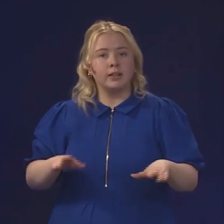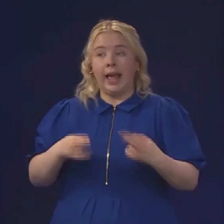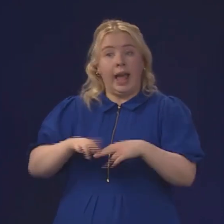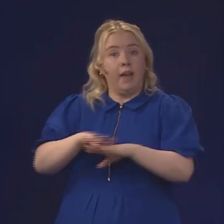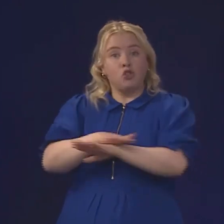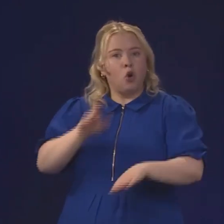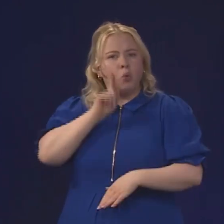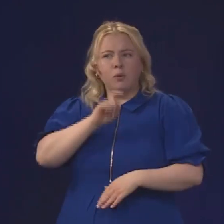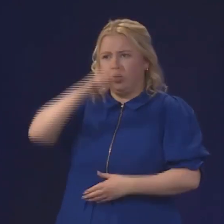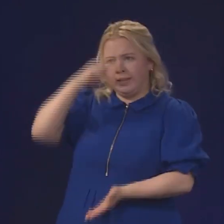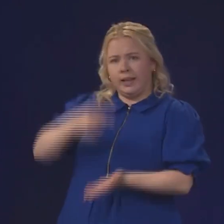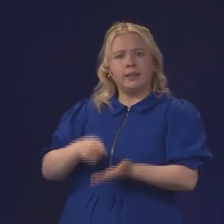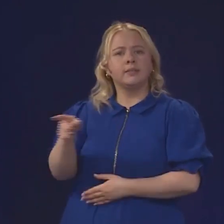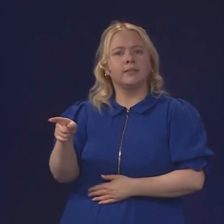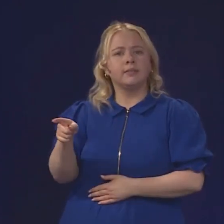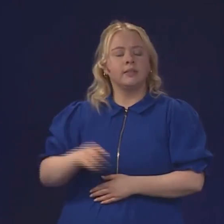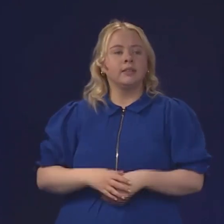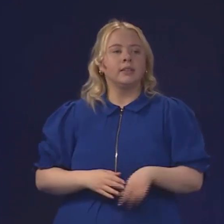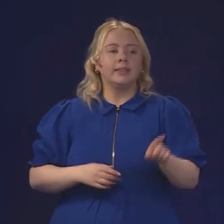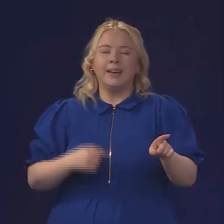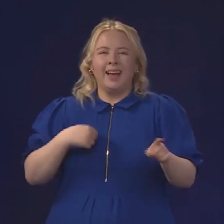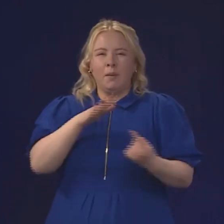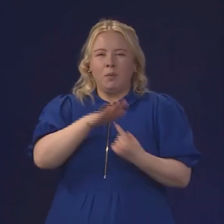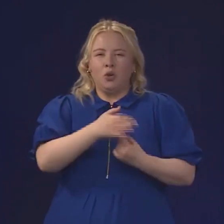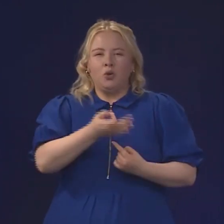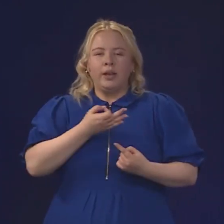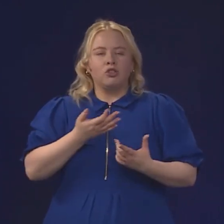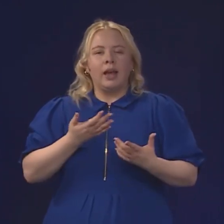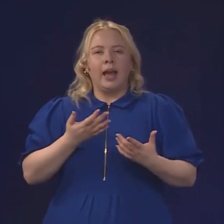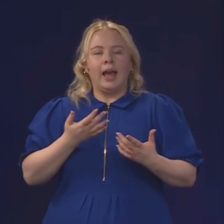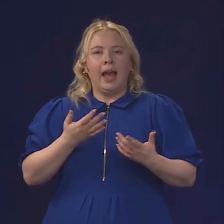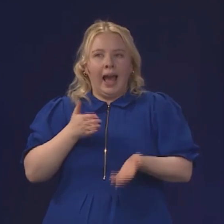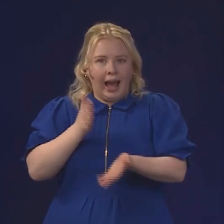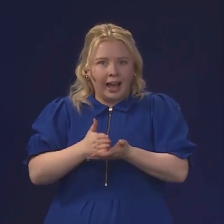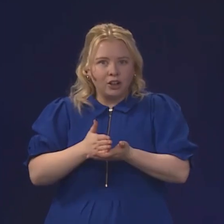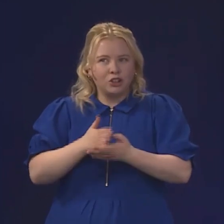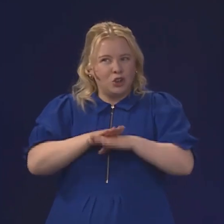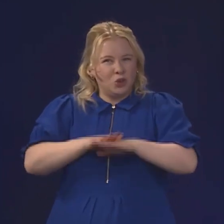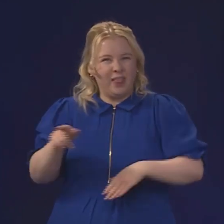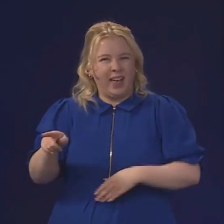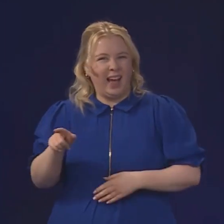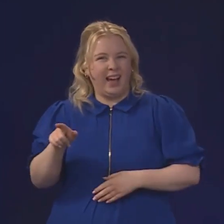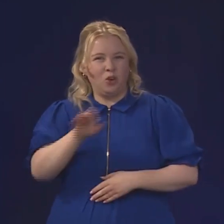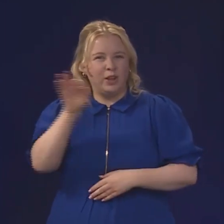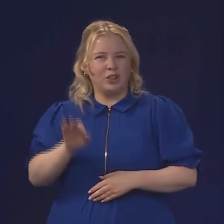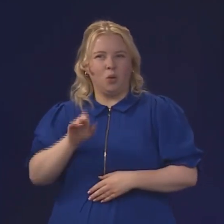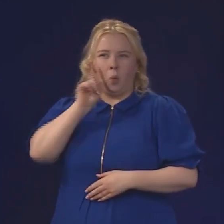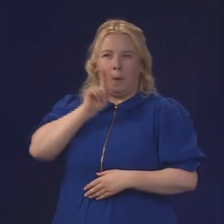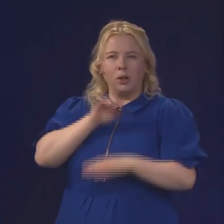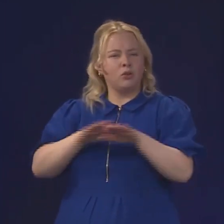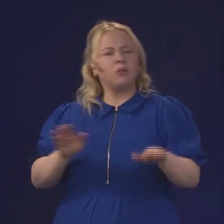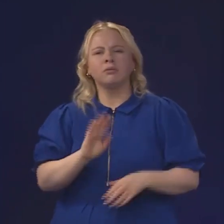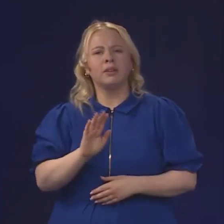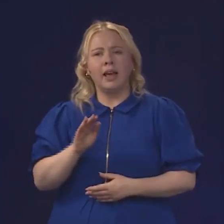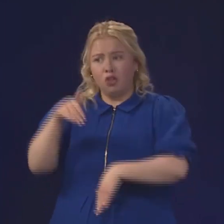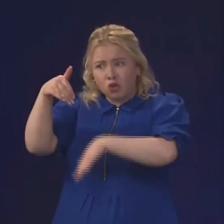what basis? The important question here for me, and I said this in Parliament, is actually not that one. It is the crime that the individual